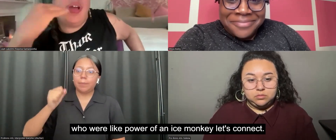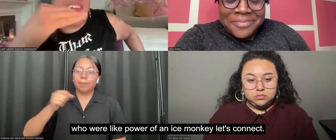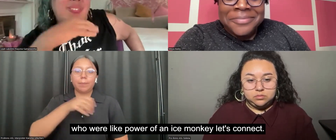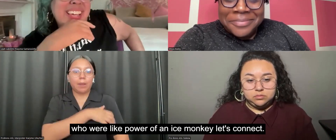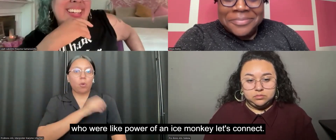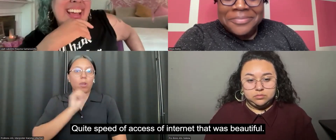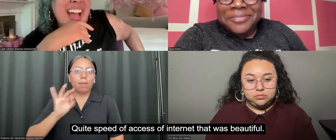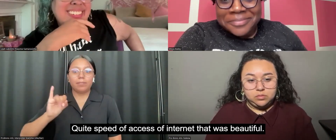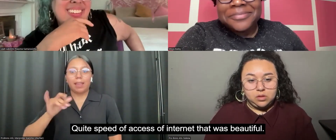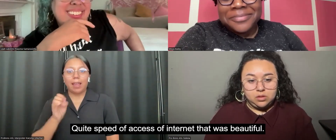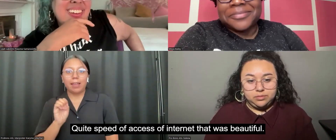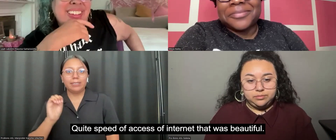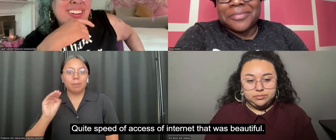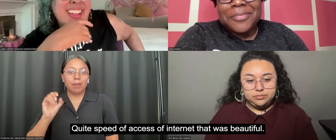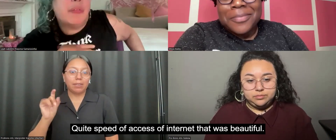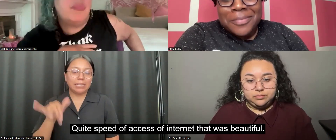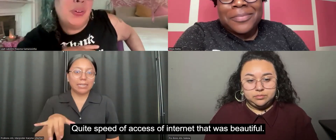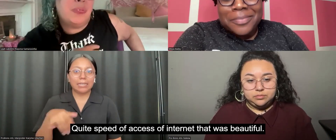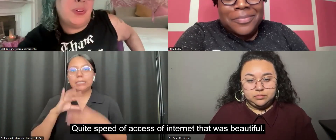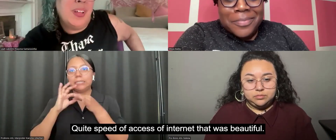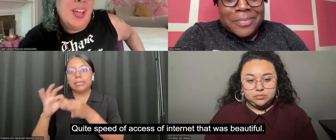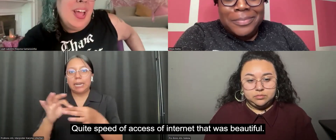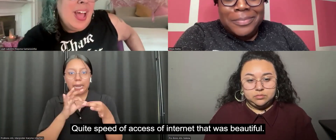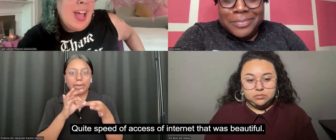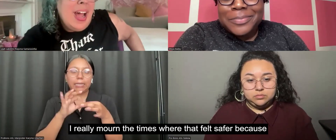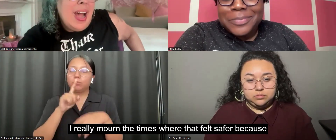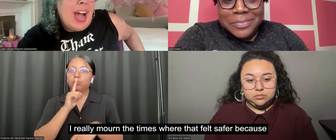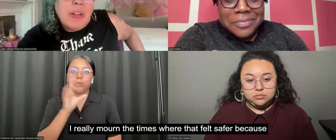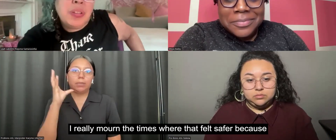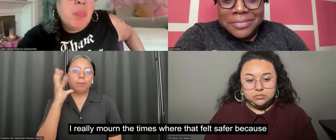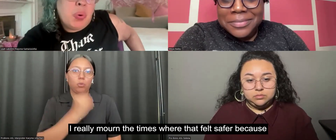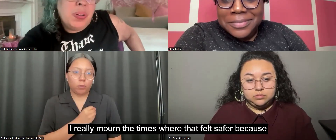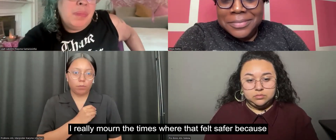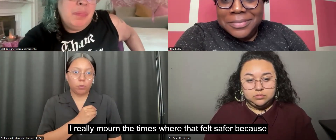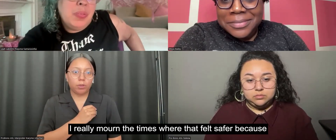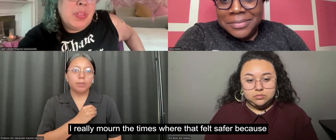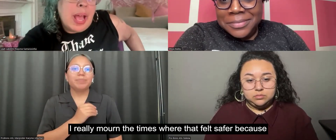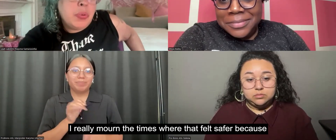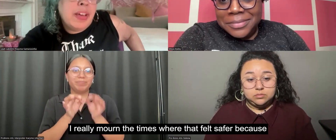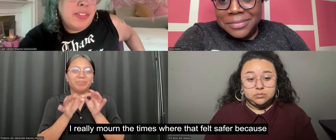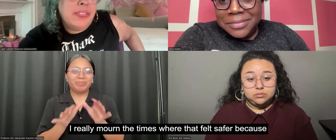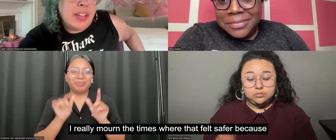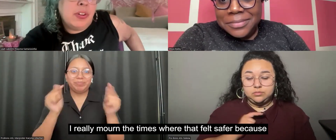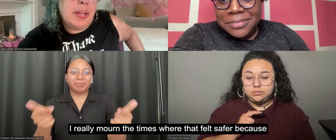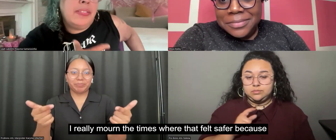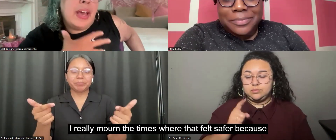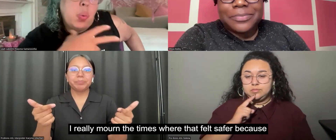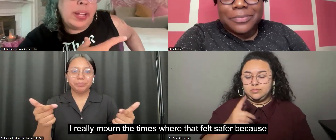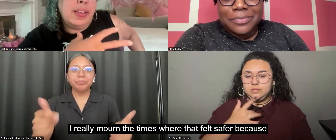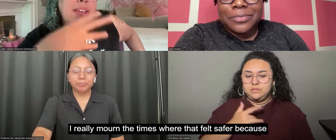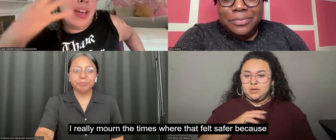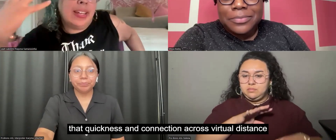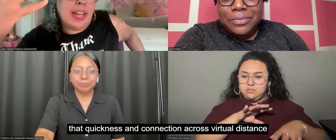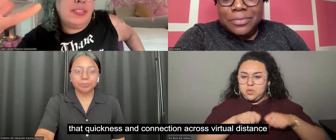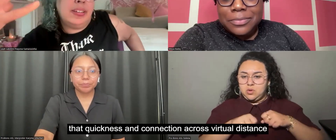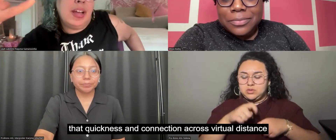that quick speed access of internet that was beautiful. I really mourn the times where that felt safer because that